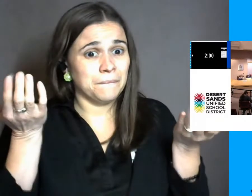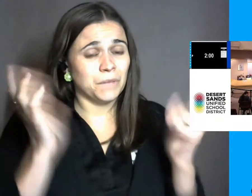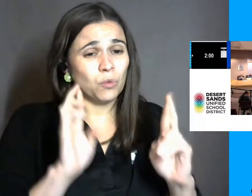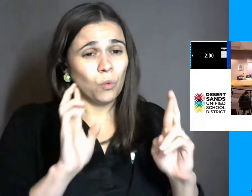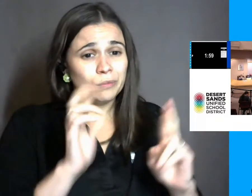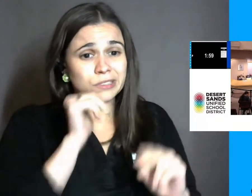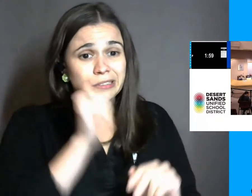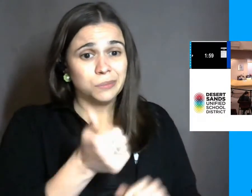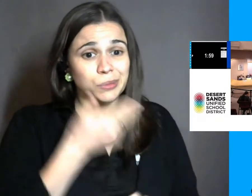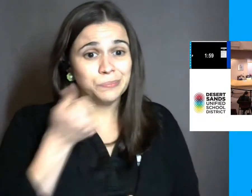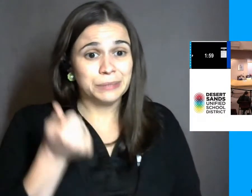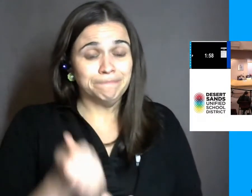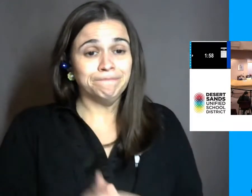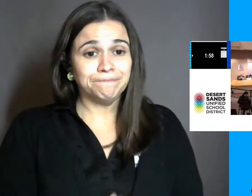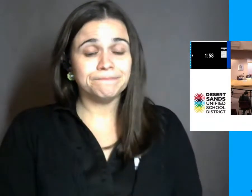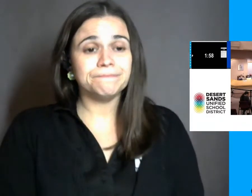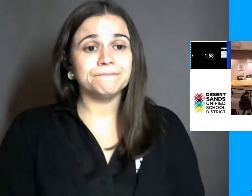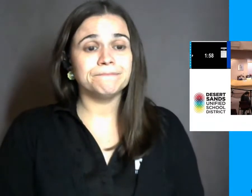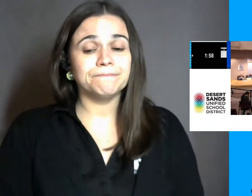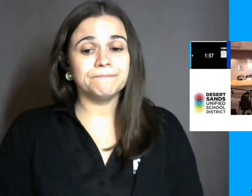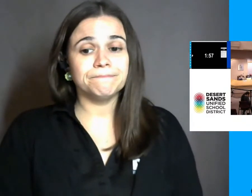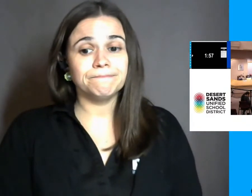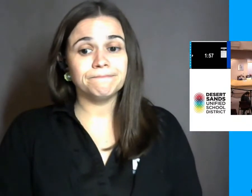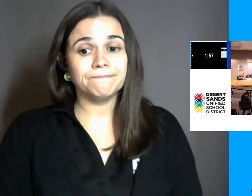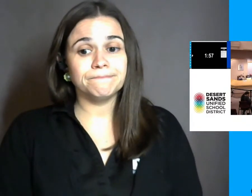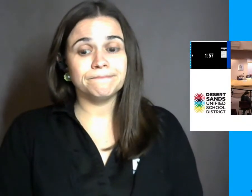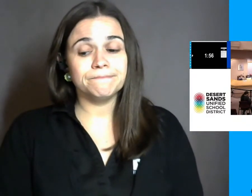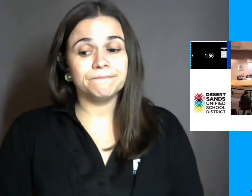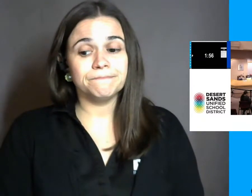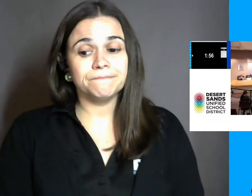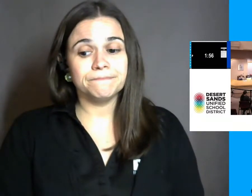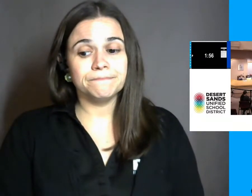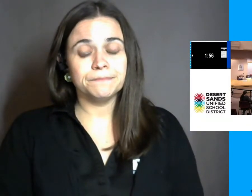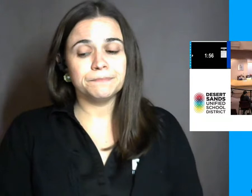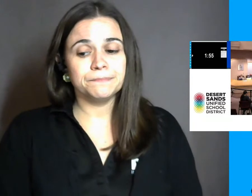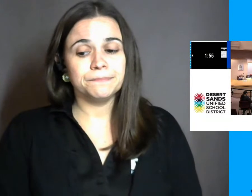day. As time went on,